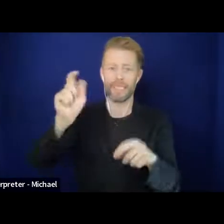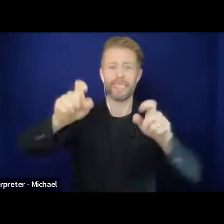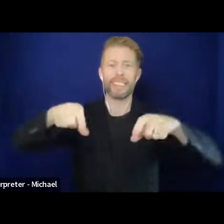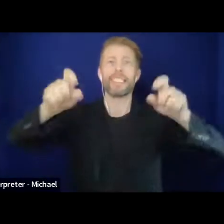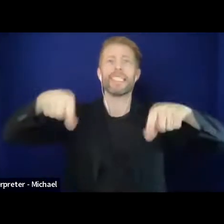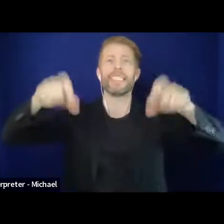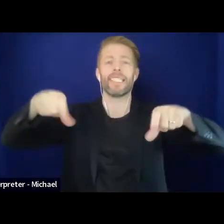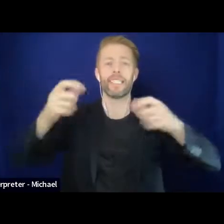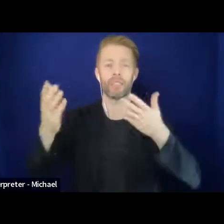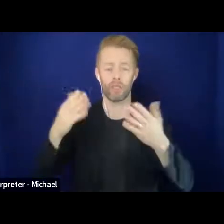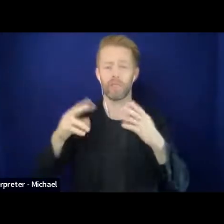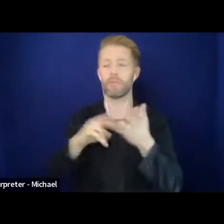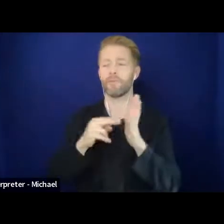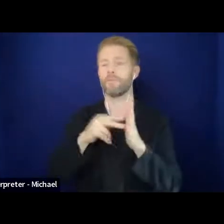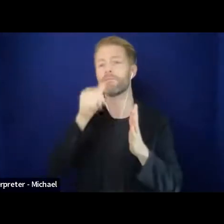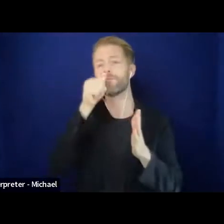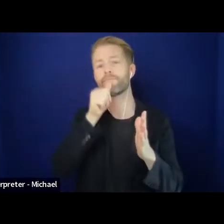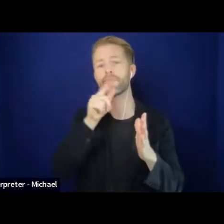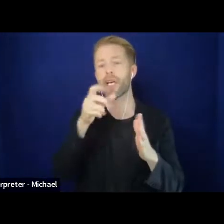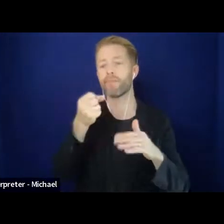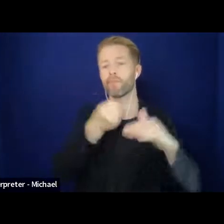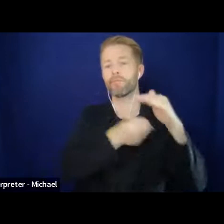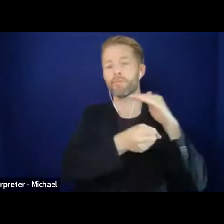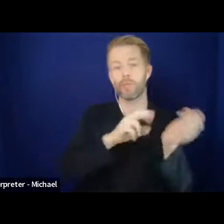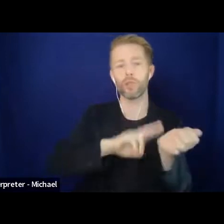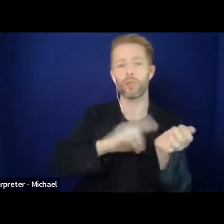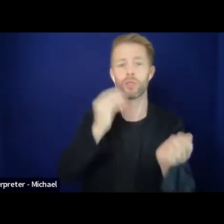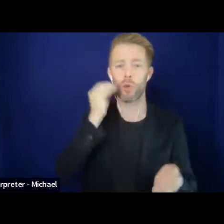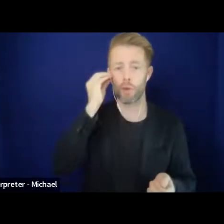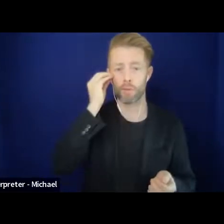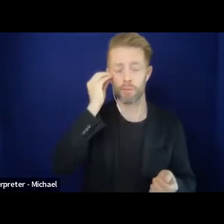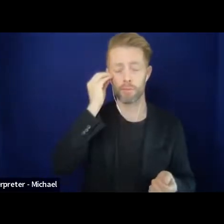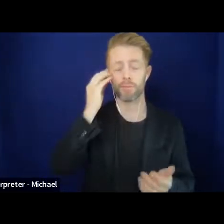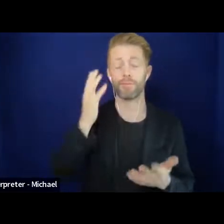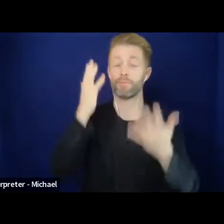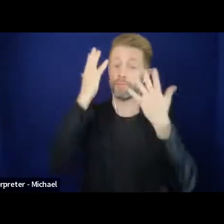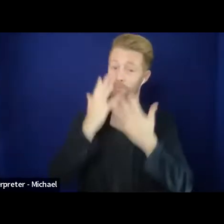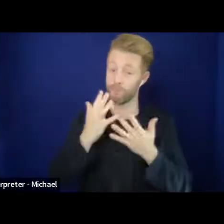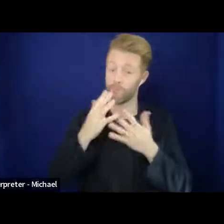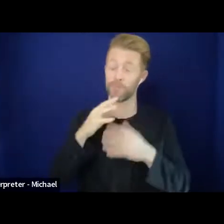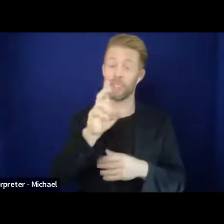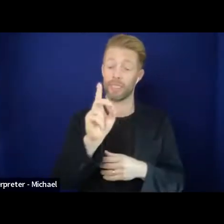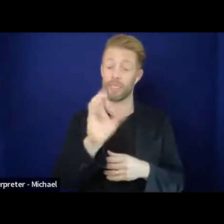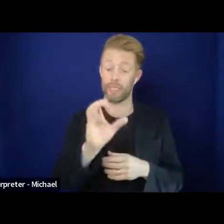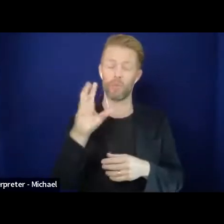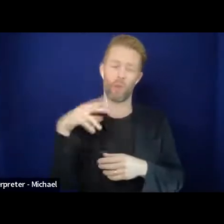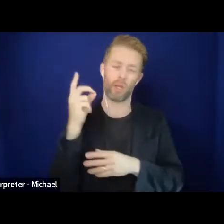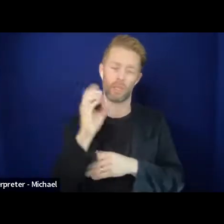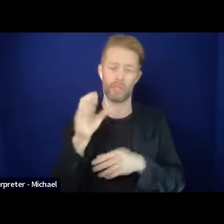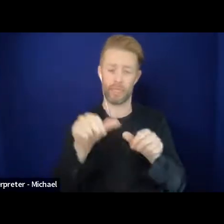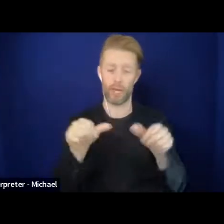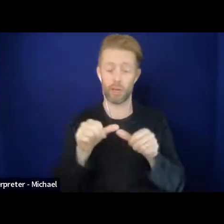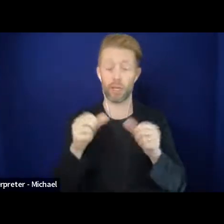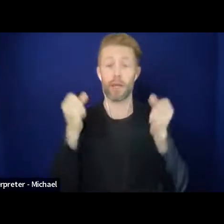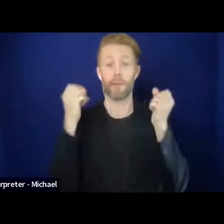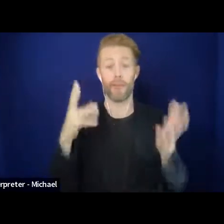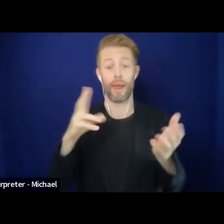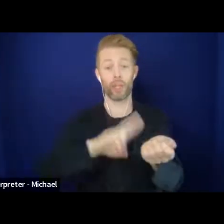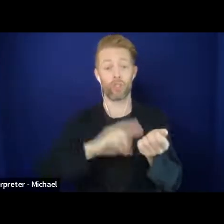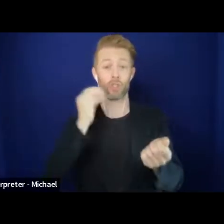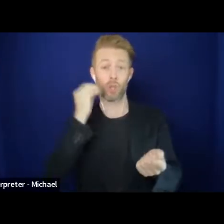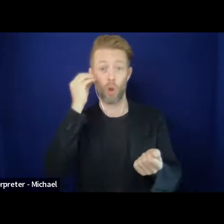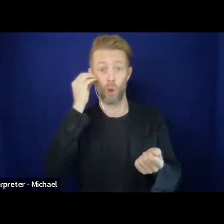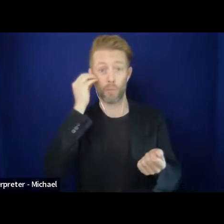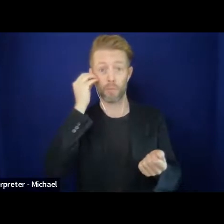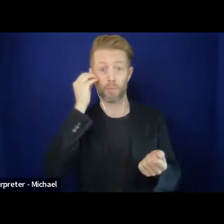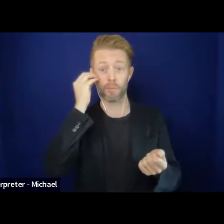they have to go into a nursing home. And unfortunately, in the DC area, many of our nursing homes are